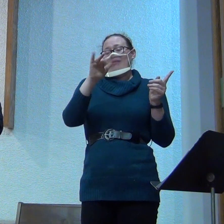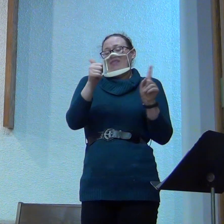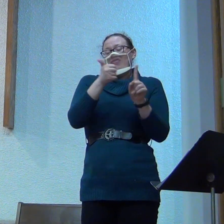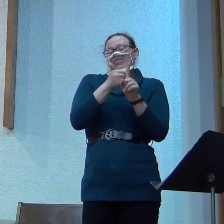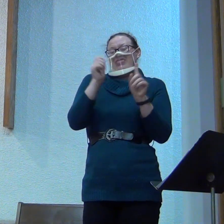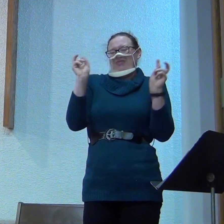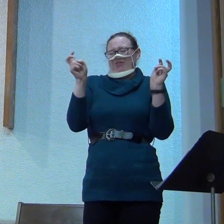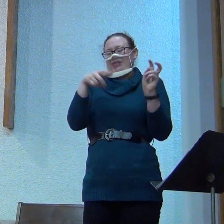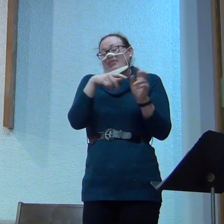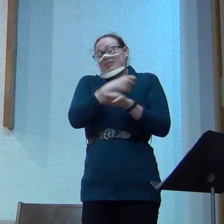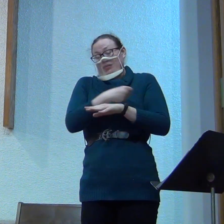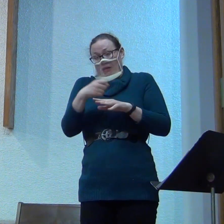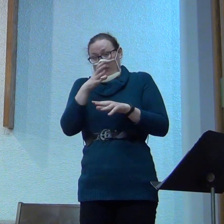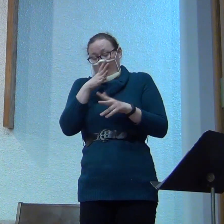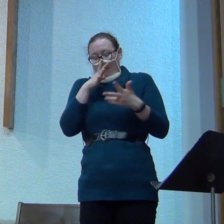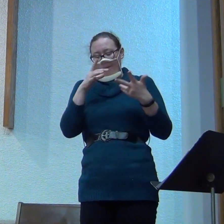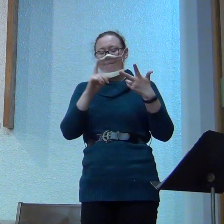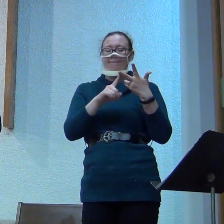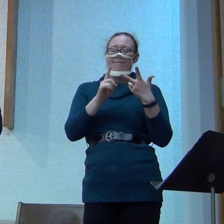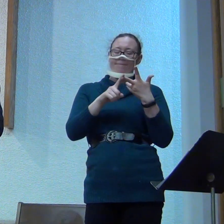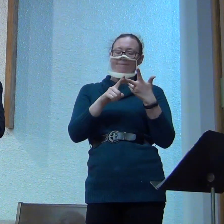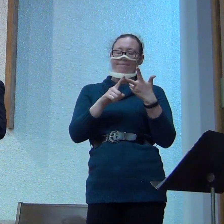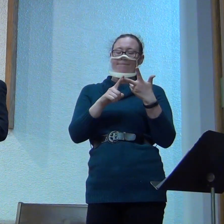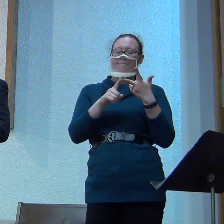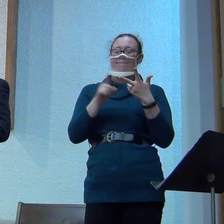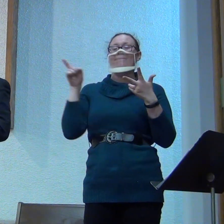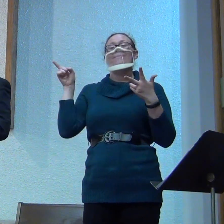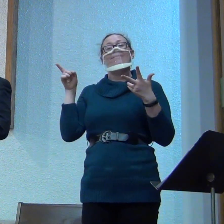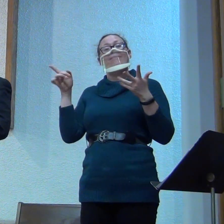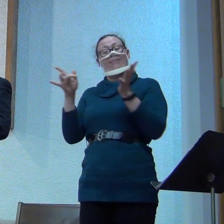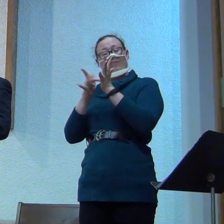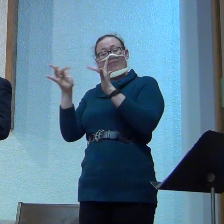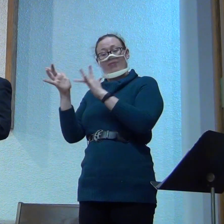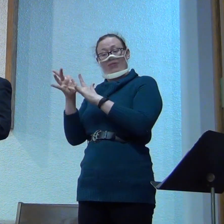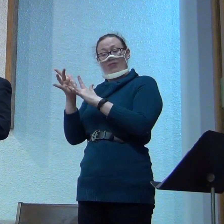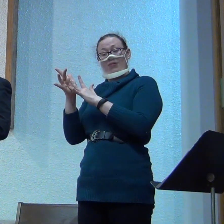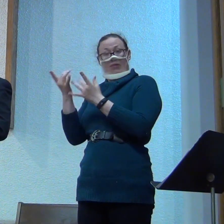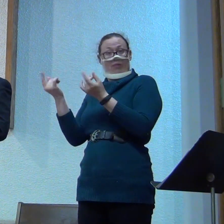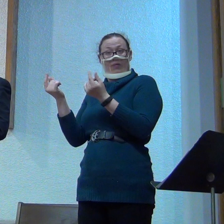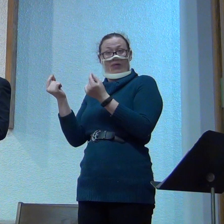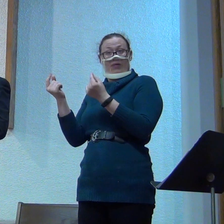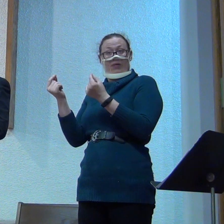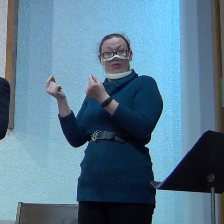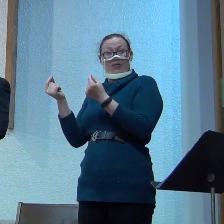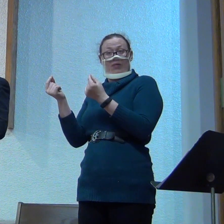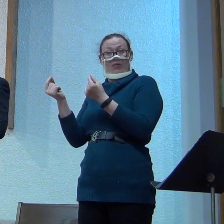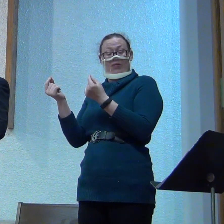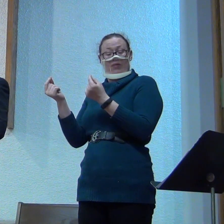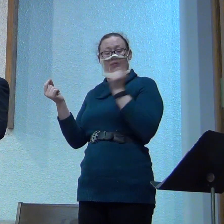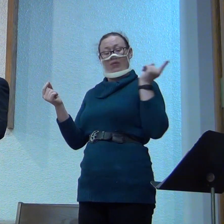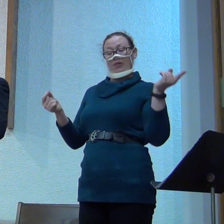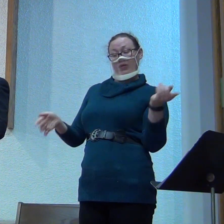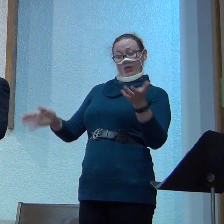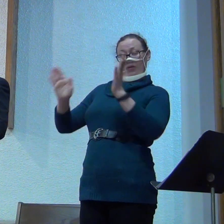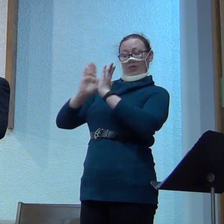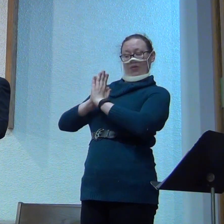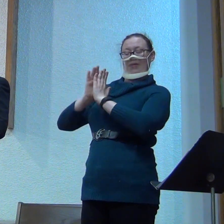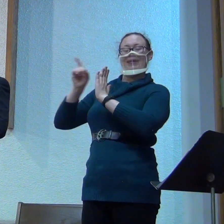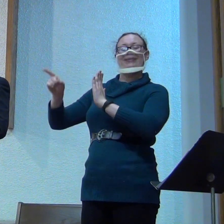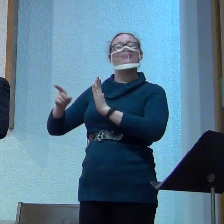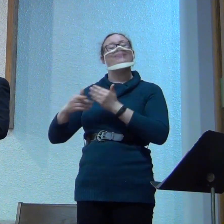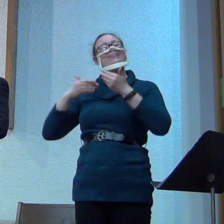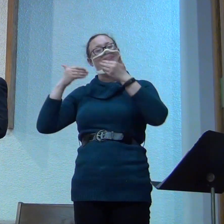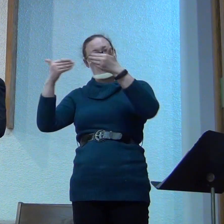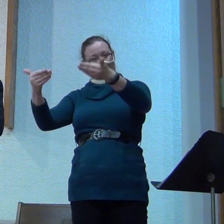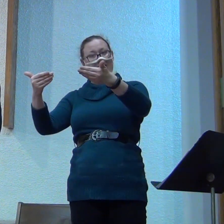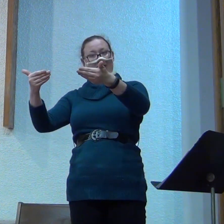little bit of a stage mom here is that he did what he asked, what she asked. He did